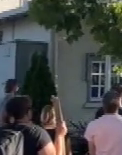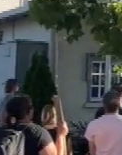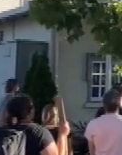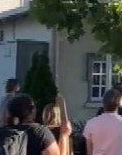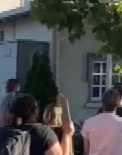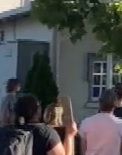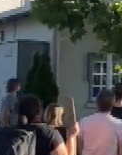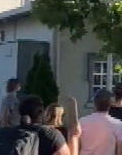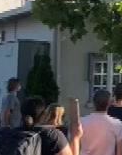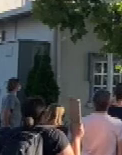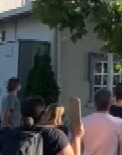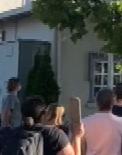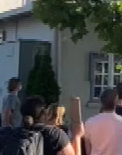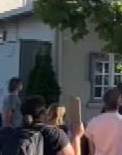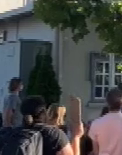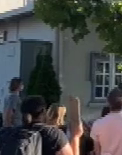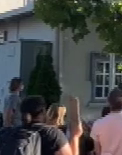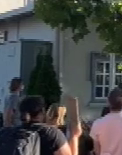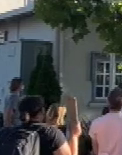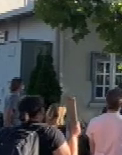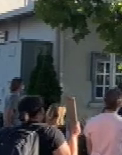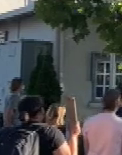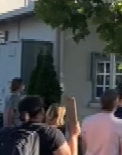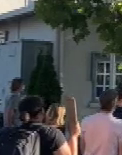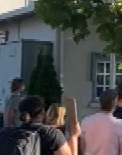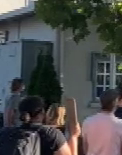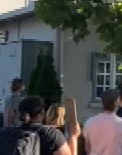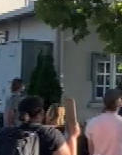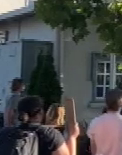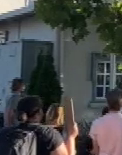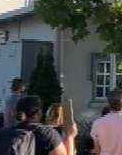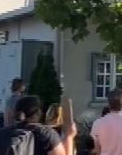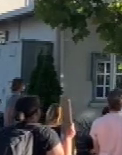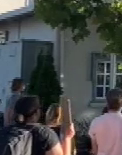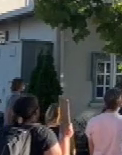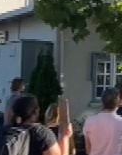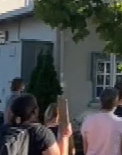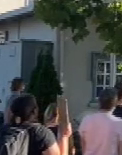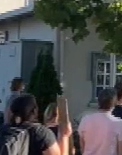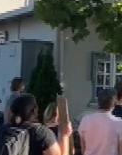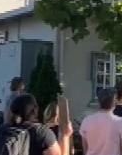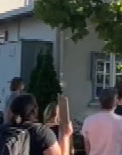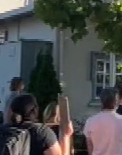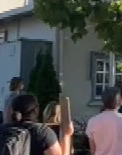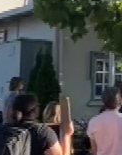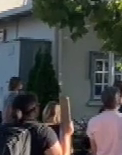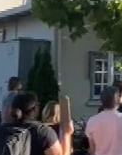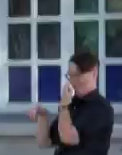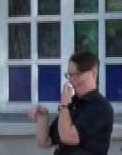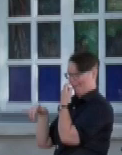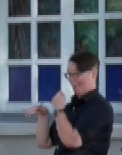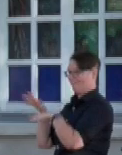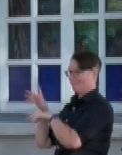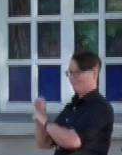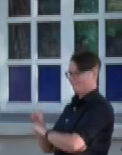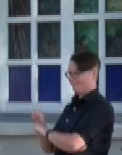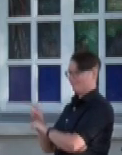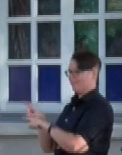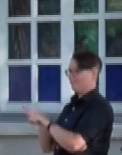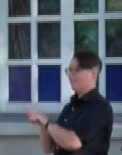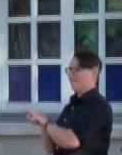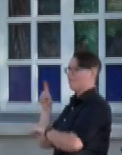matter. Black trans lives matter. Black art matters. Black art matters. In the ball